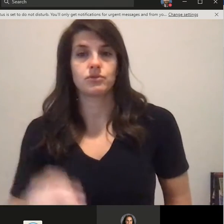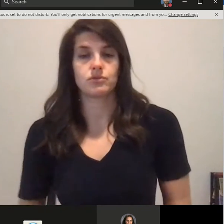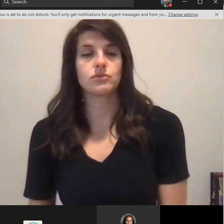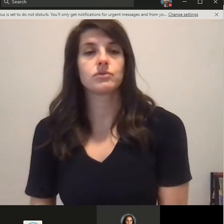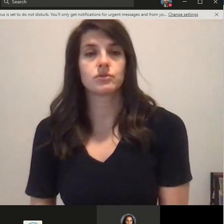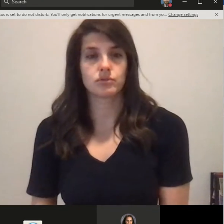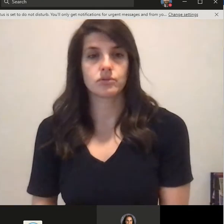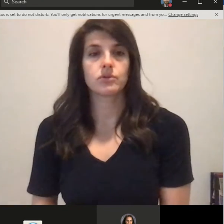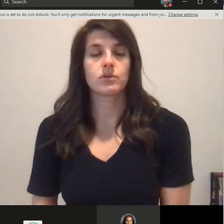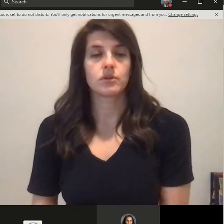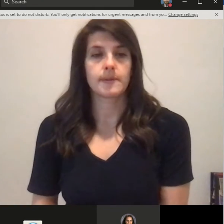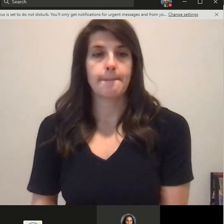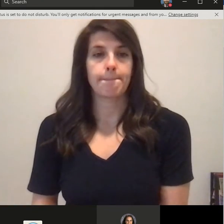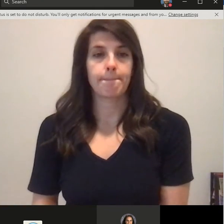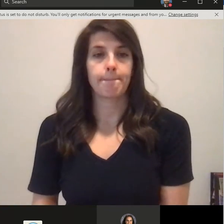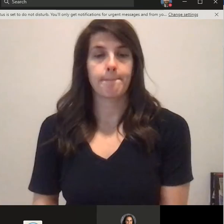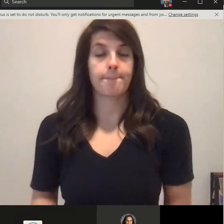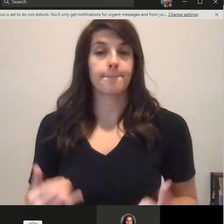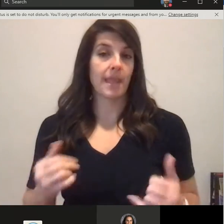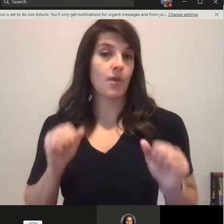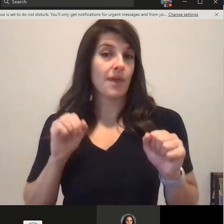I take my trusty protractor